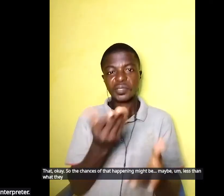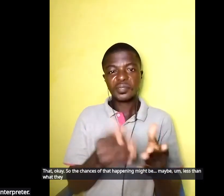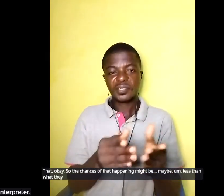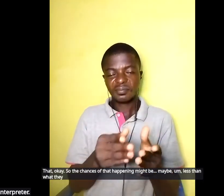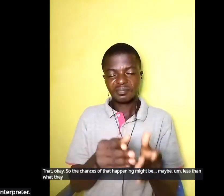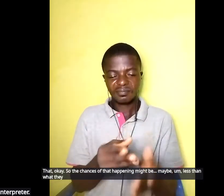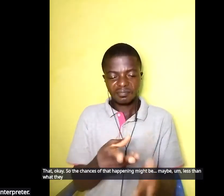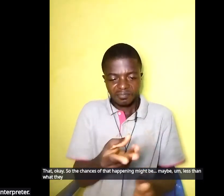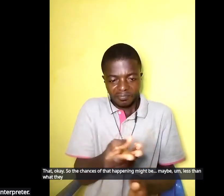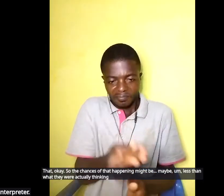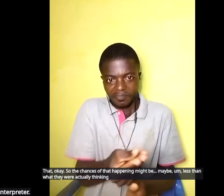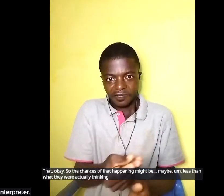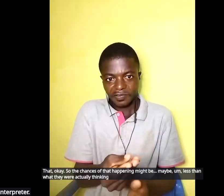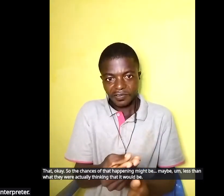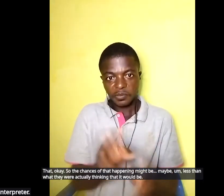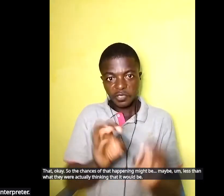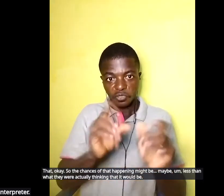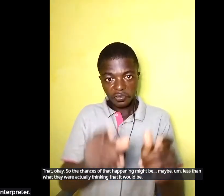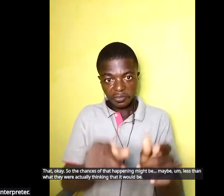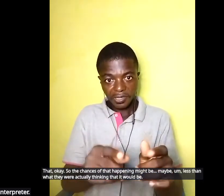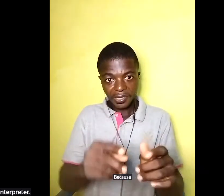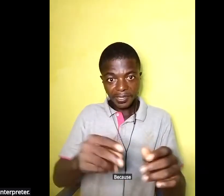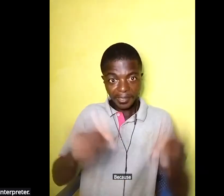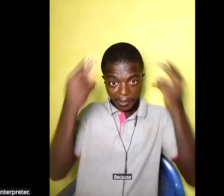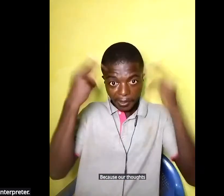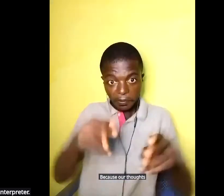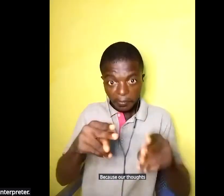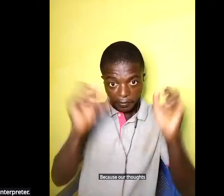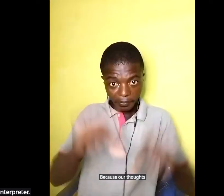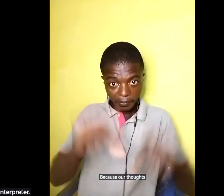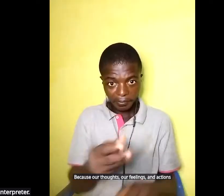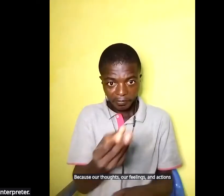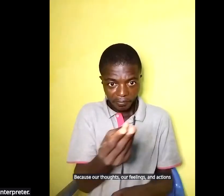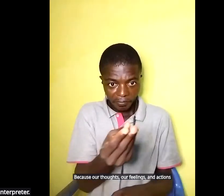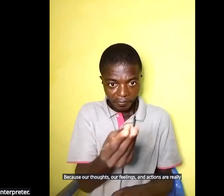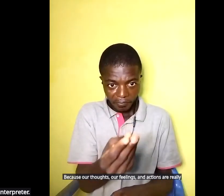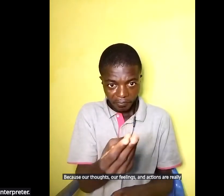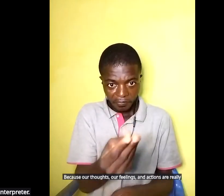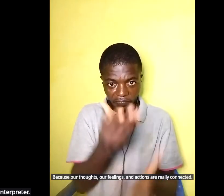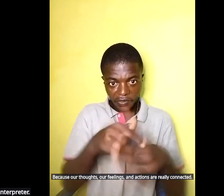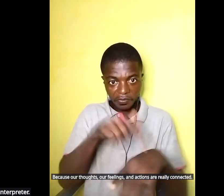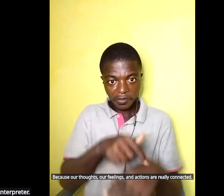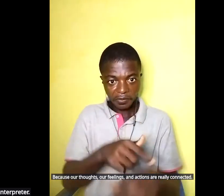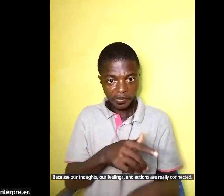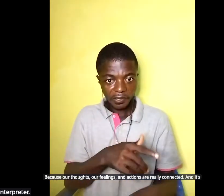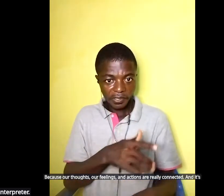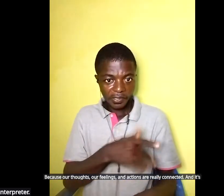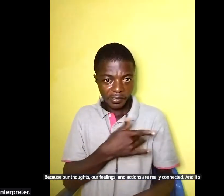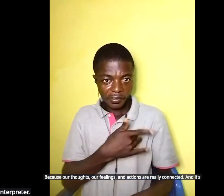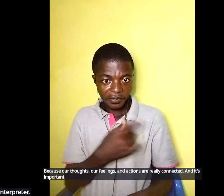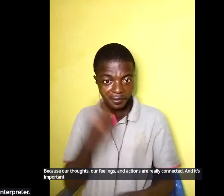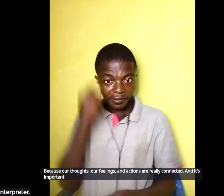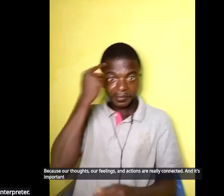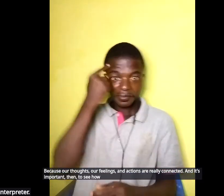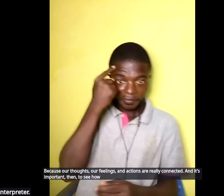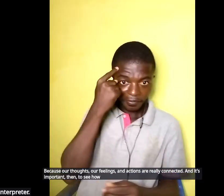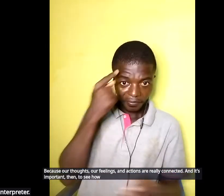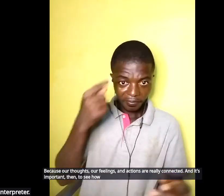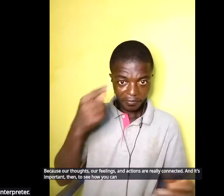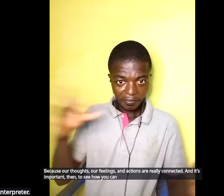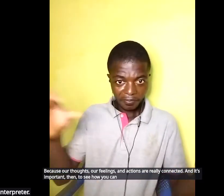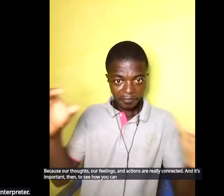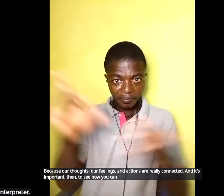actually thinking that it would be. Because our thoughts, our feelings, and actions are really connected. And it's important then to see how you can break